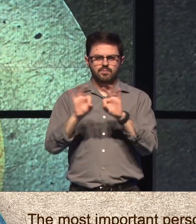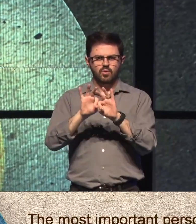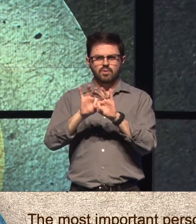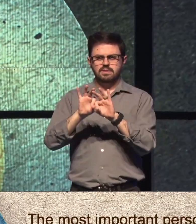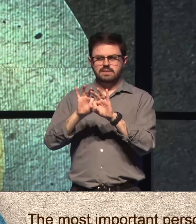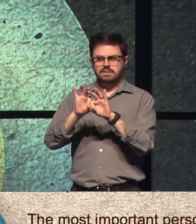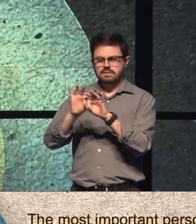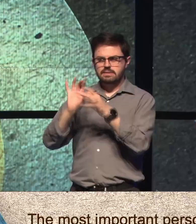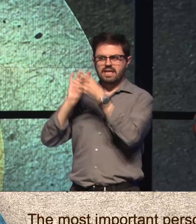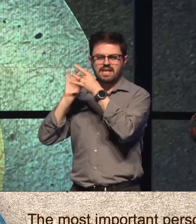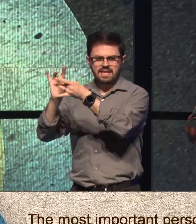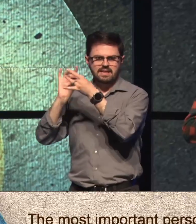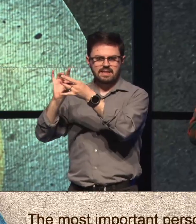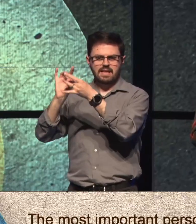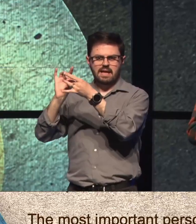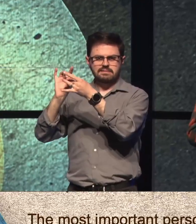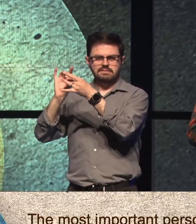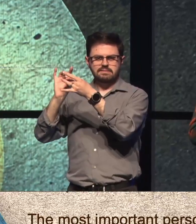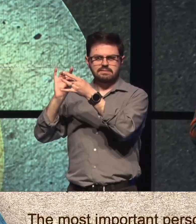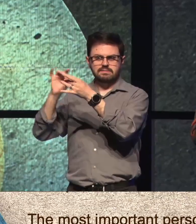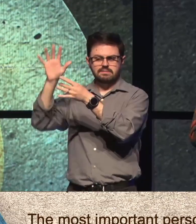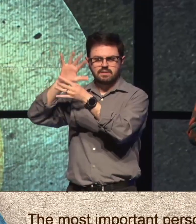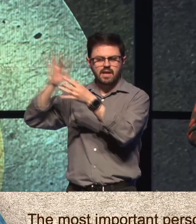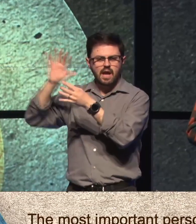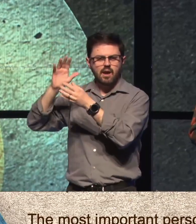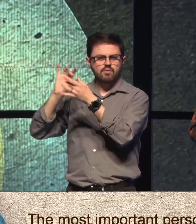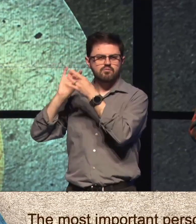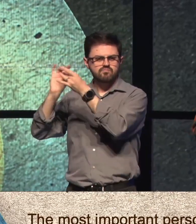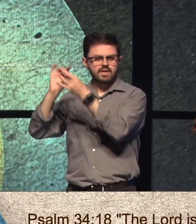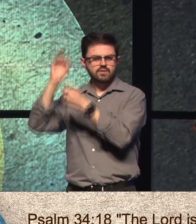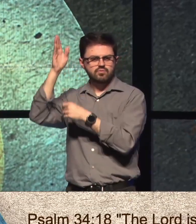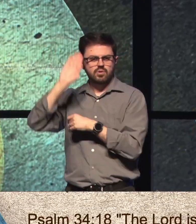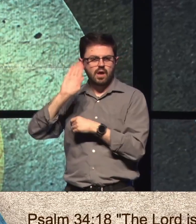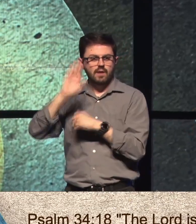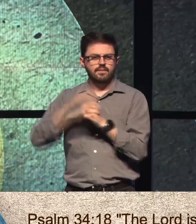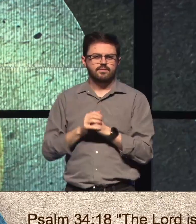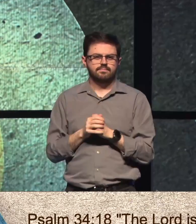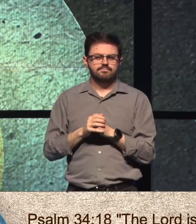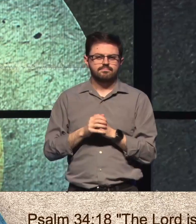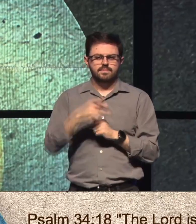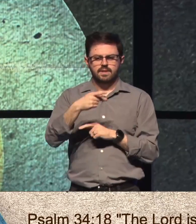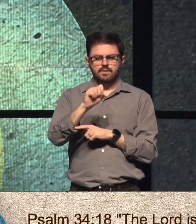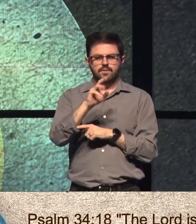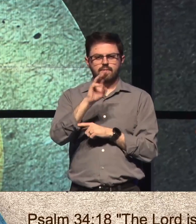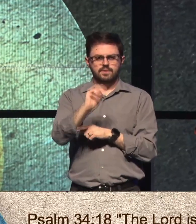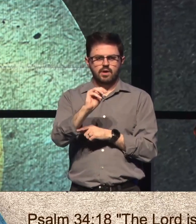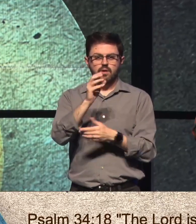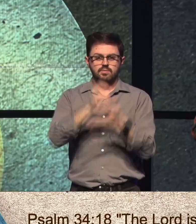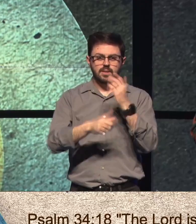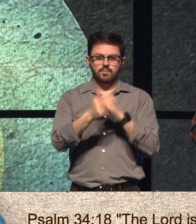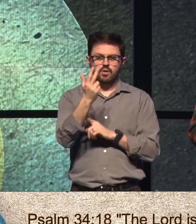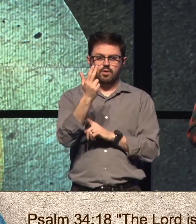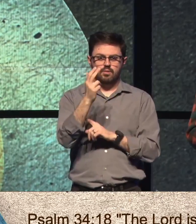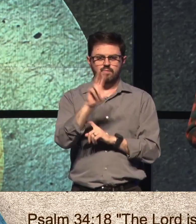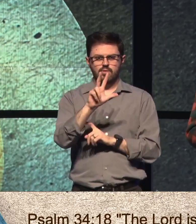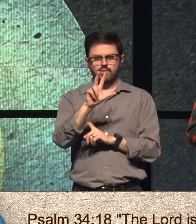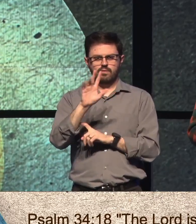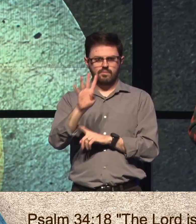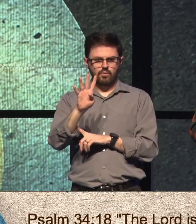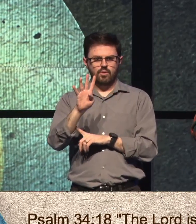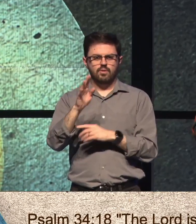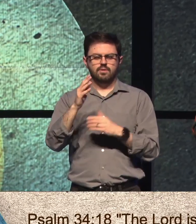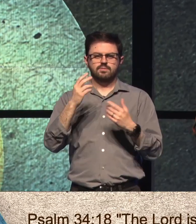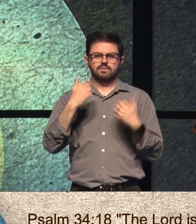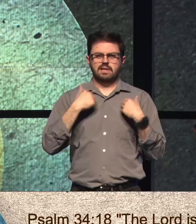Well, I love what the poet says in Psalm chapter 34, verse 18. The Lord is close to the